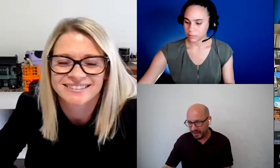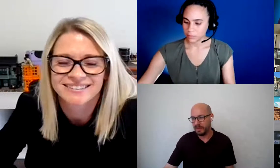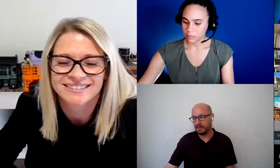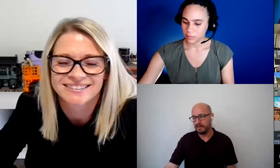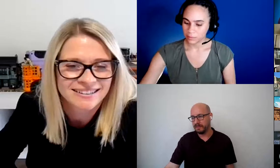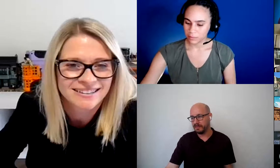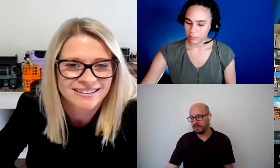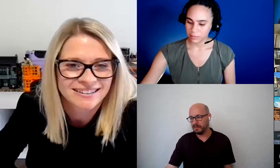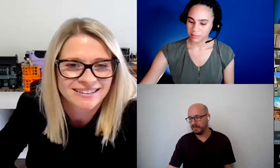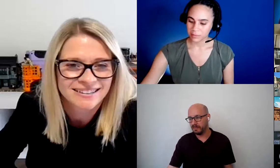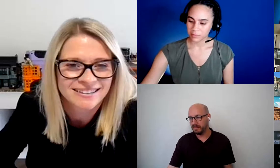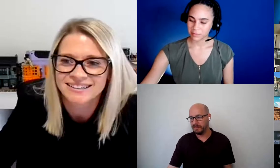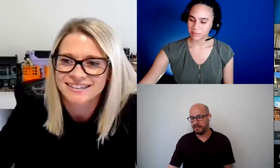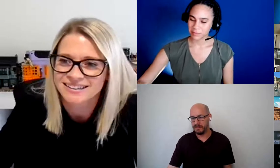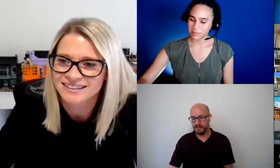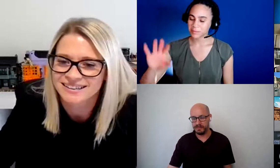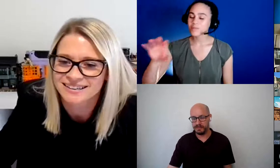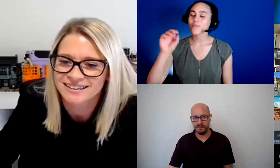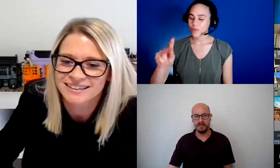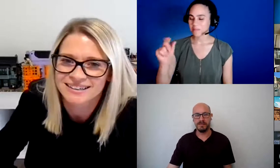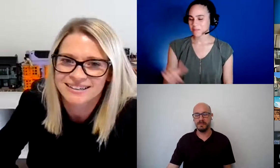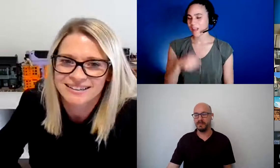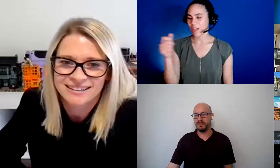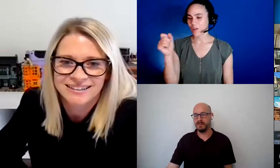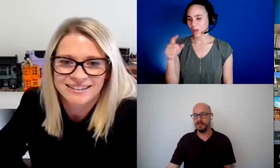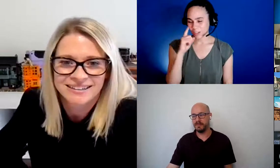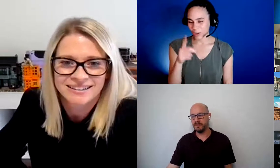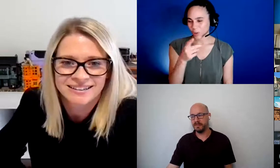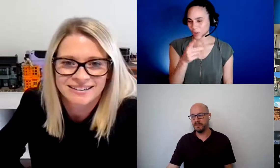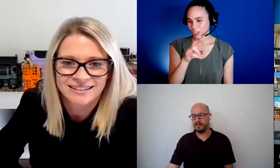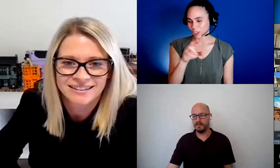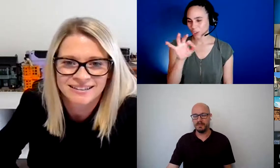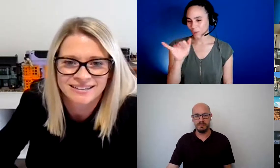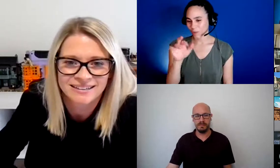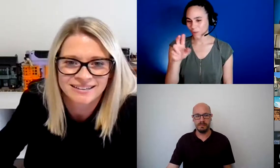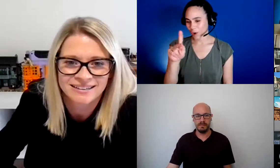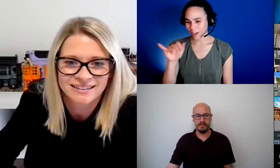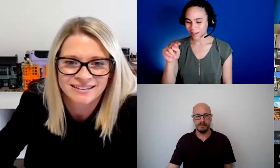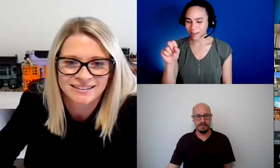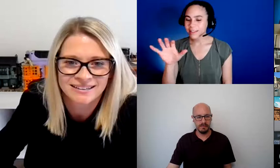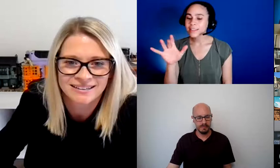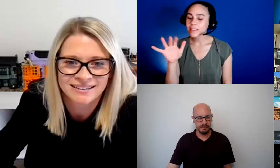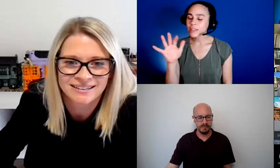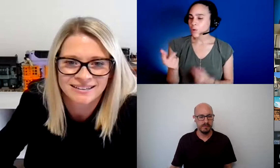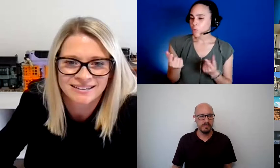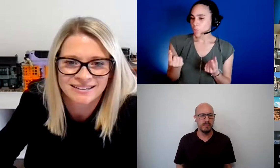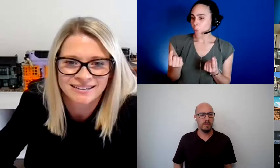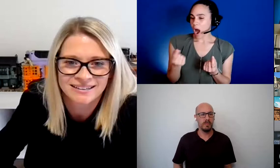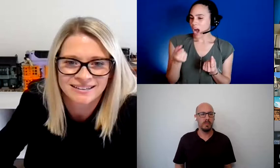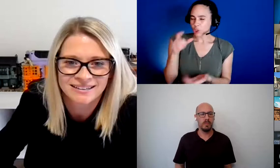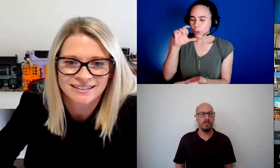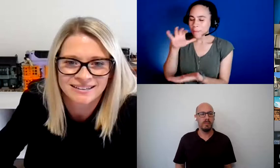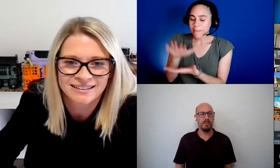Here's a question for you, Dr. Ferkins. What do you believe the difference between a